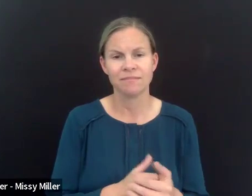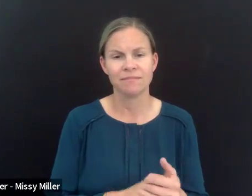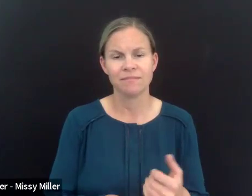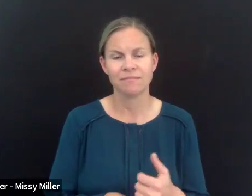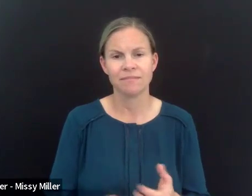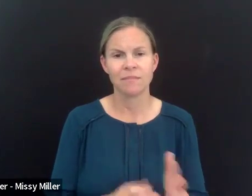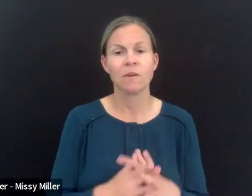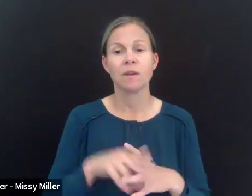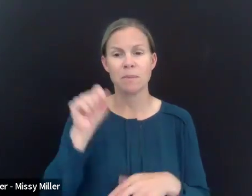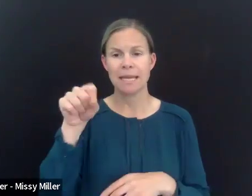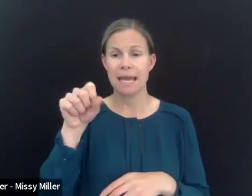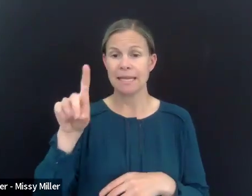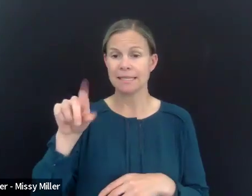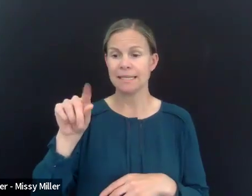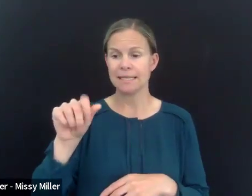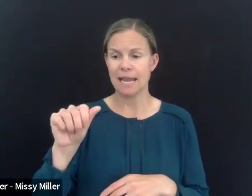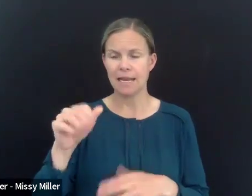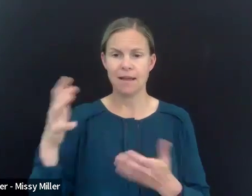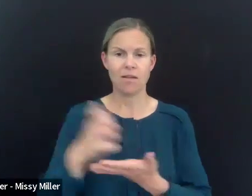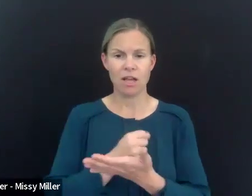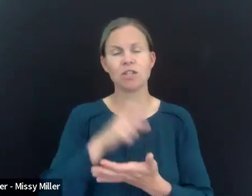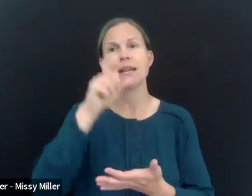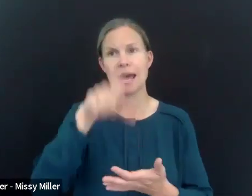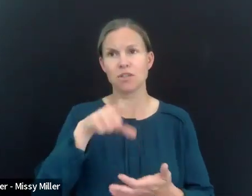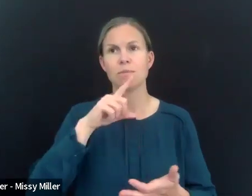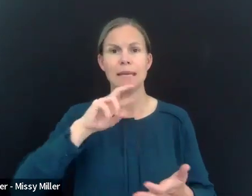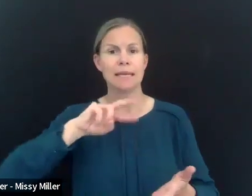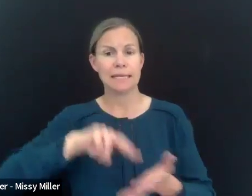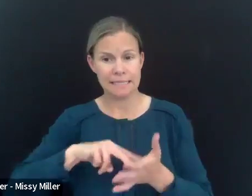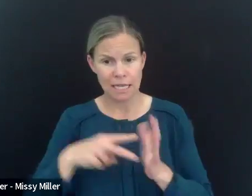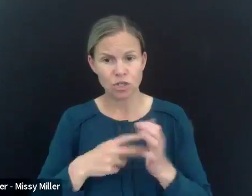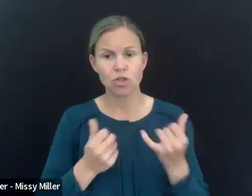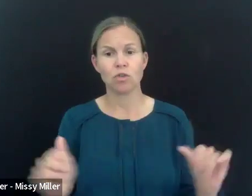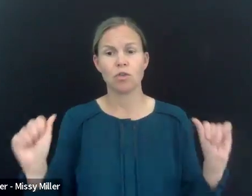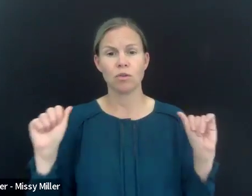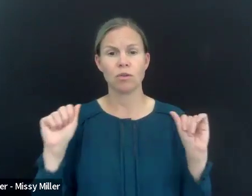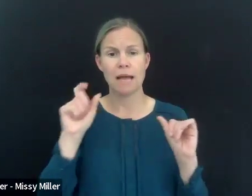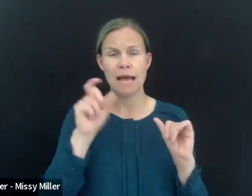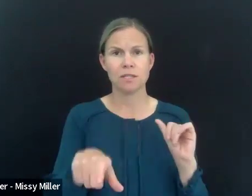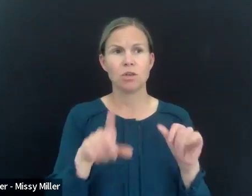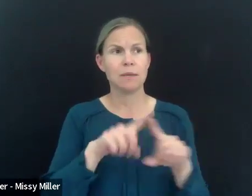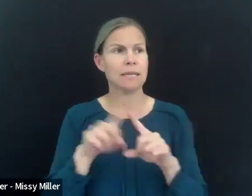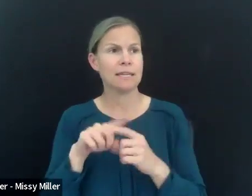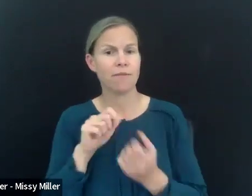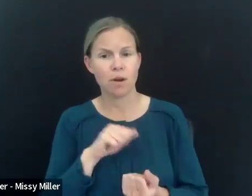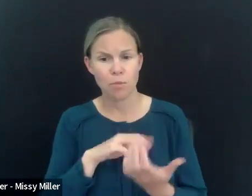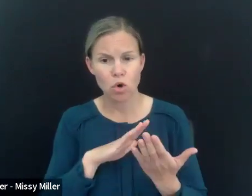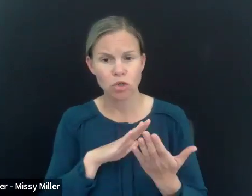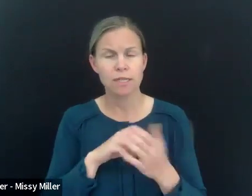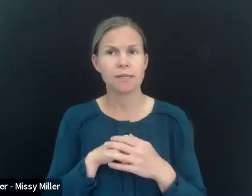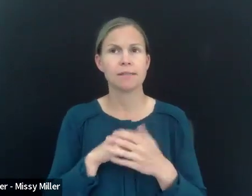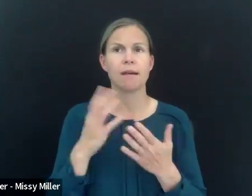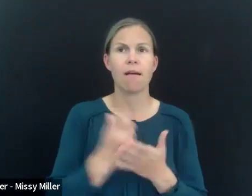in intentional collaboration and partnership. It needs to be mixed methods as well, collecting